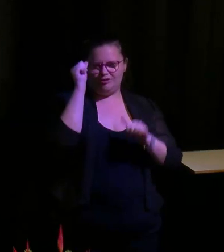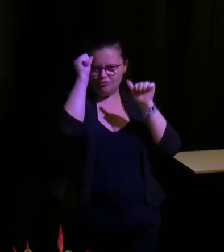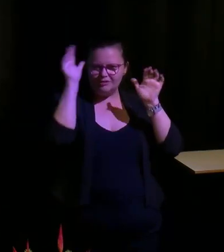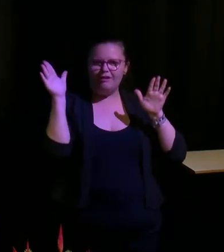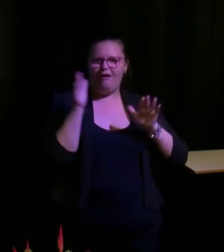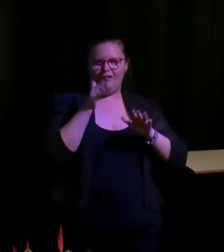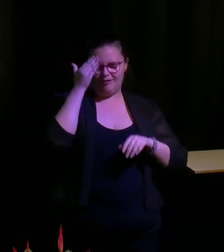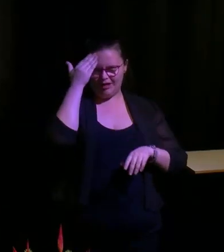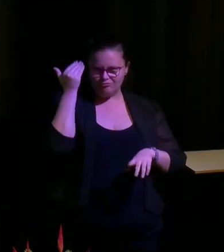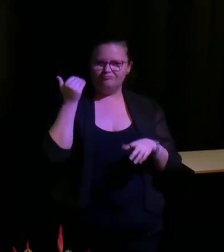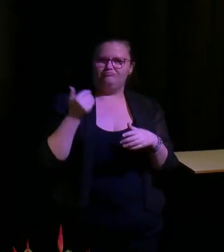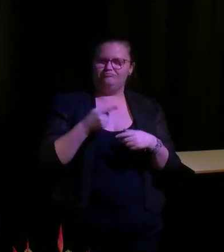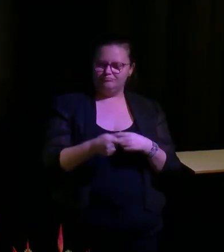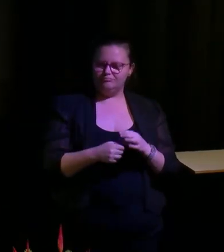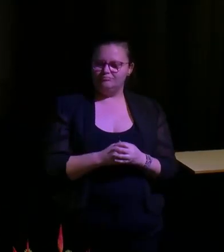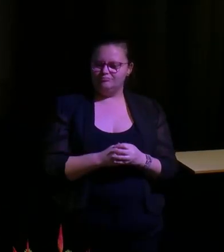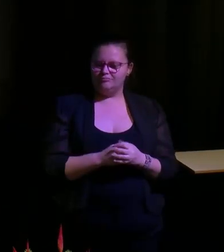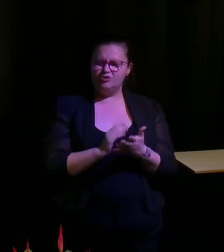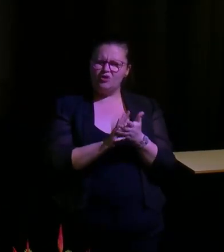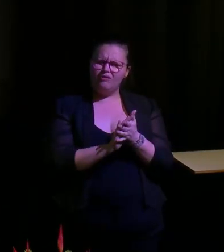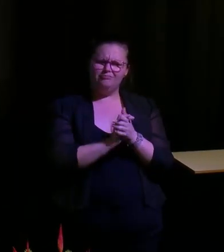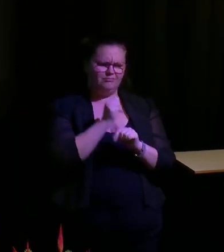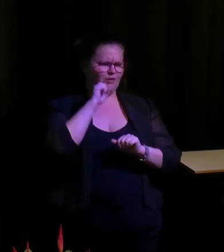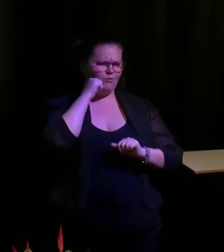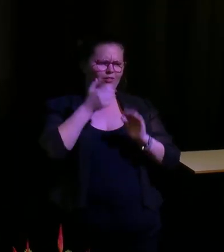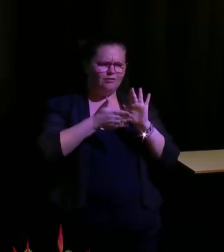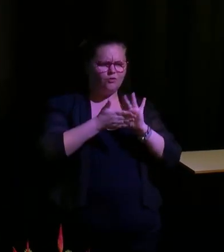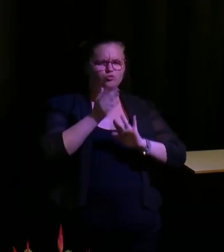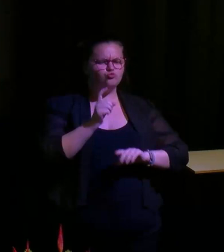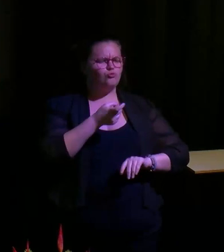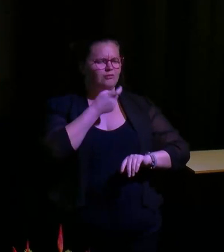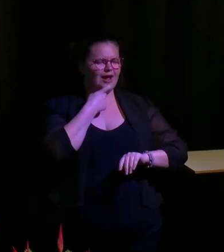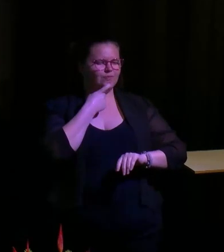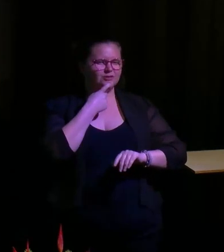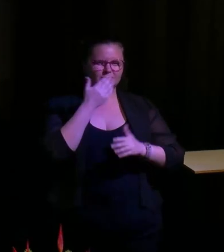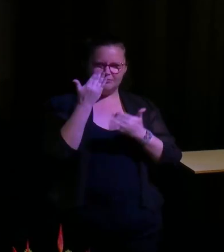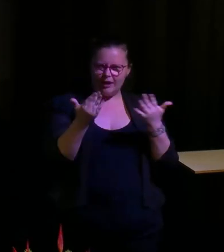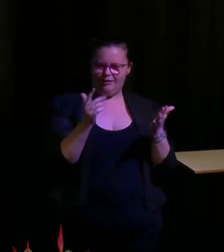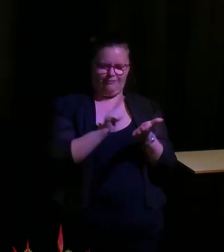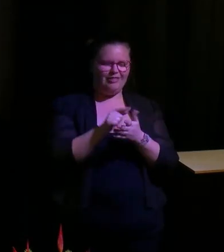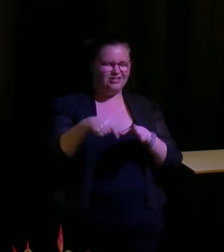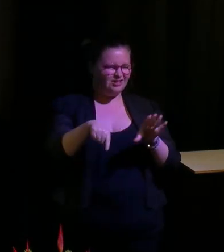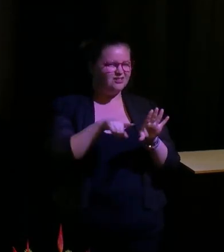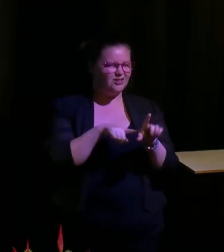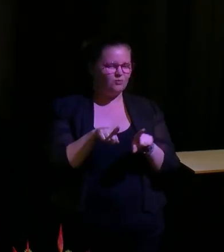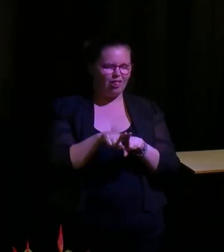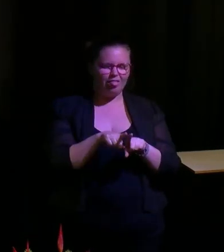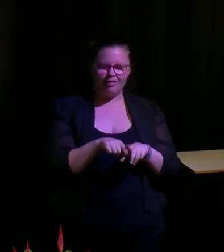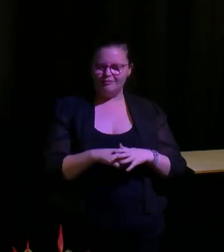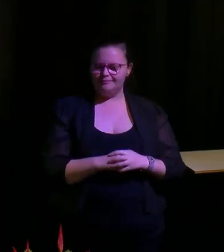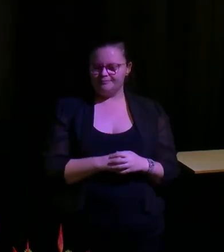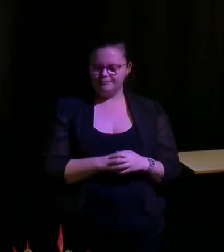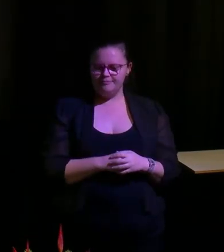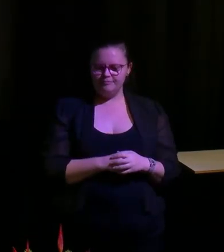And we're very pleased that it will be touring to the Rockhampton Museum of Art alongside Legacy later in the year. So